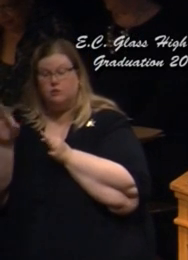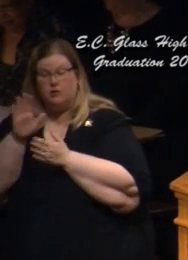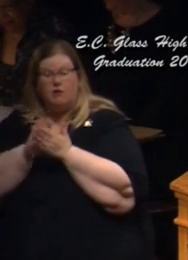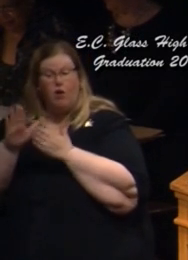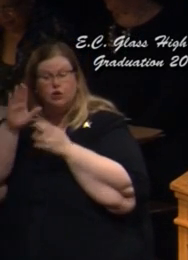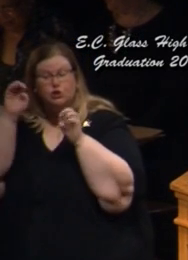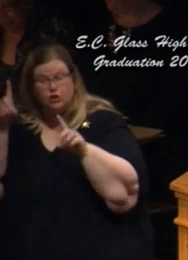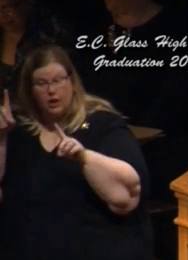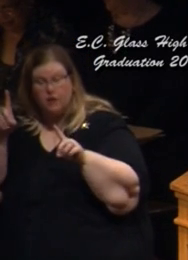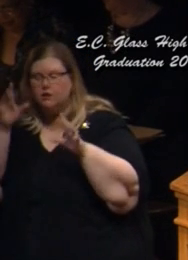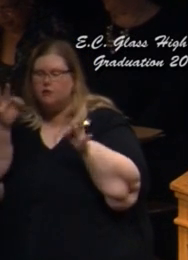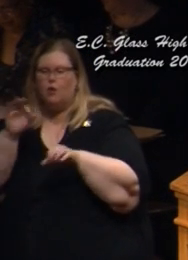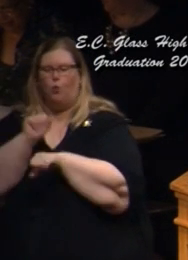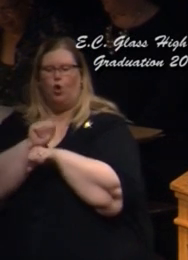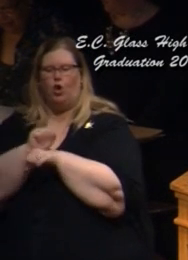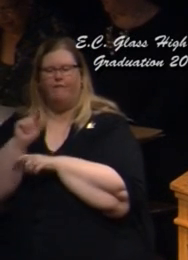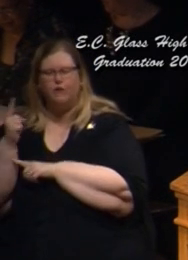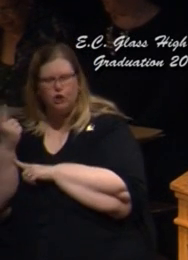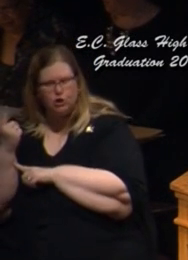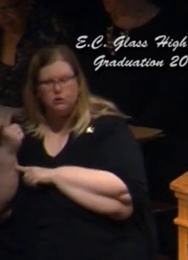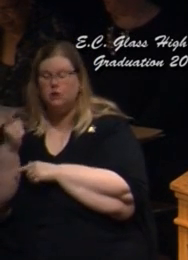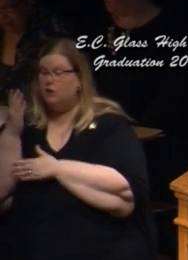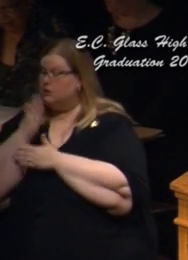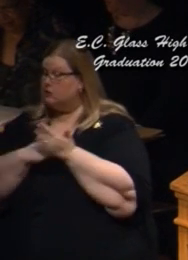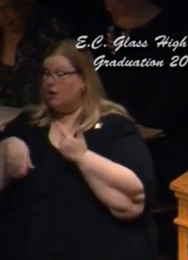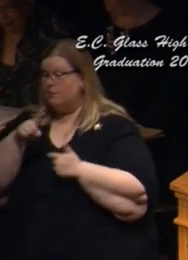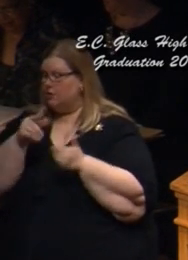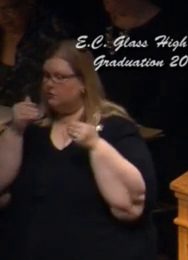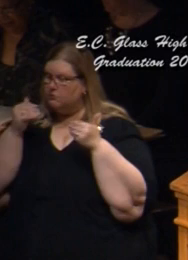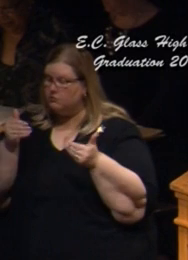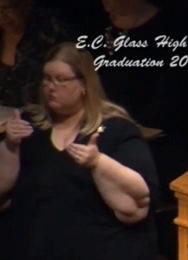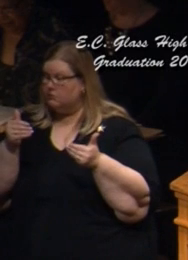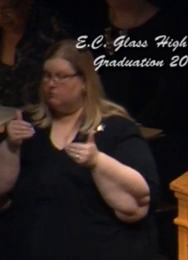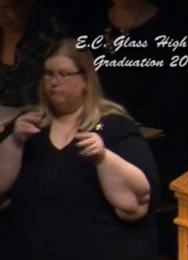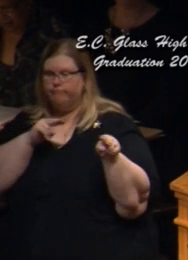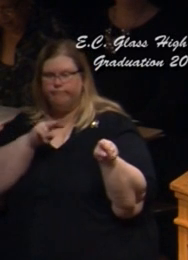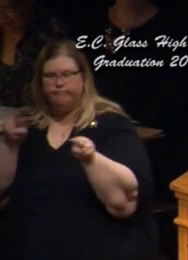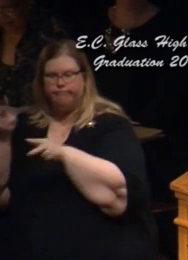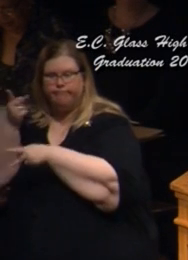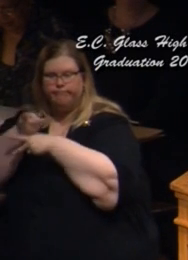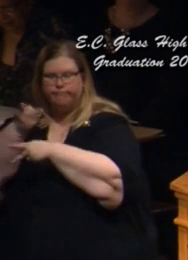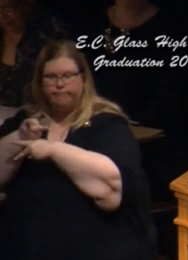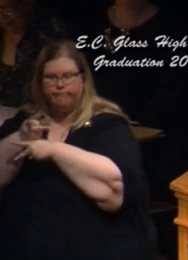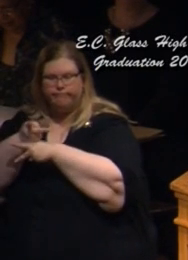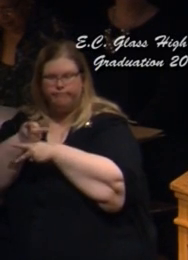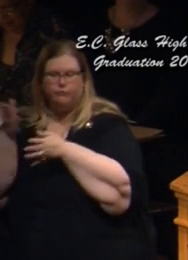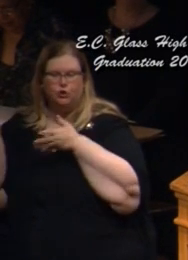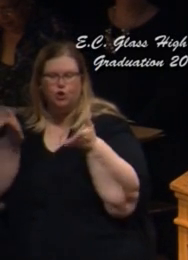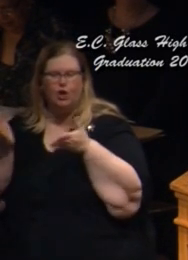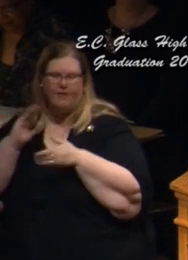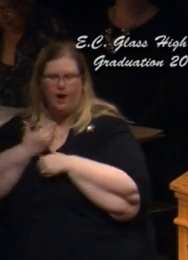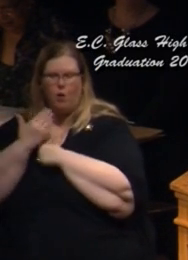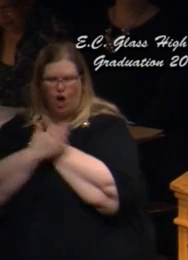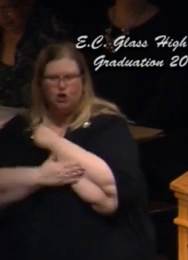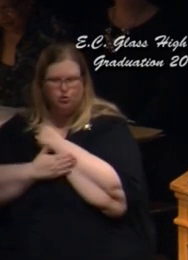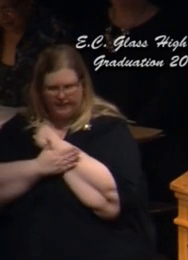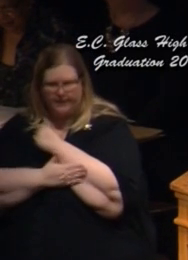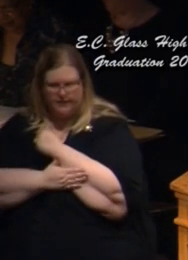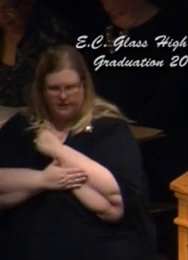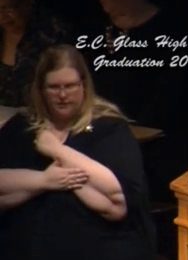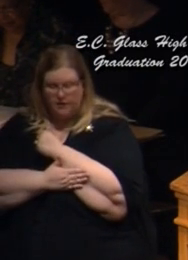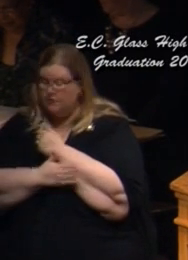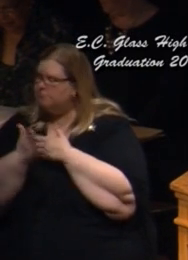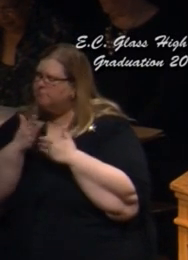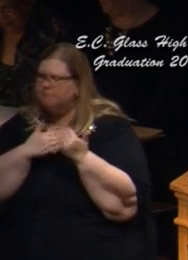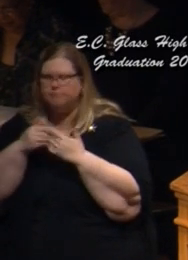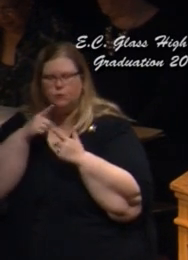postpone postgraduate education and work first. Some of you will go and keep watch and serve our countries. Whatever it is that